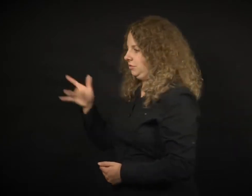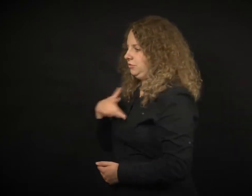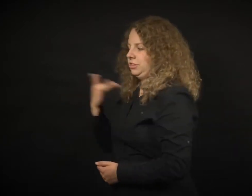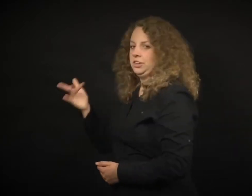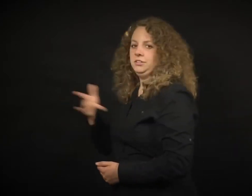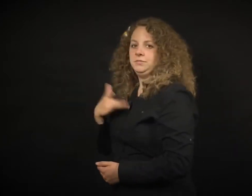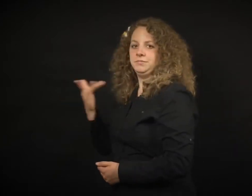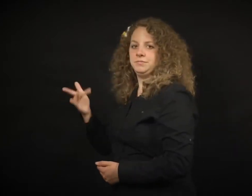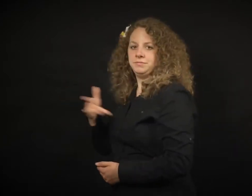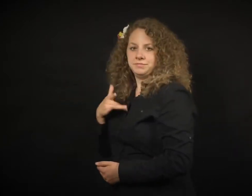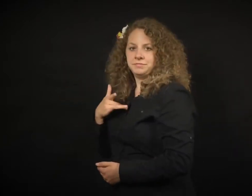feel,